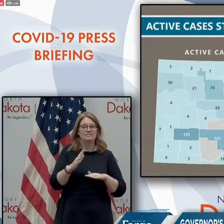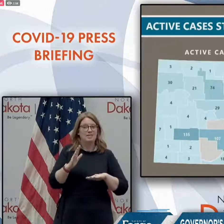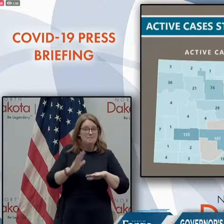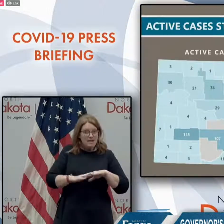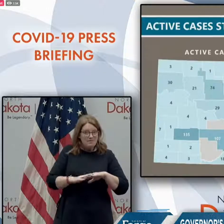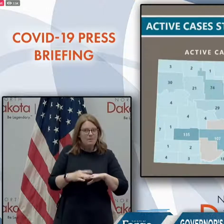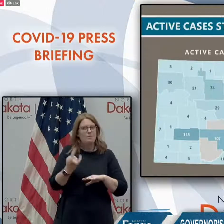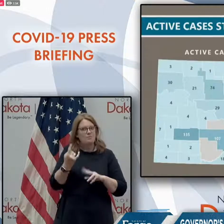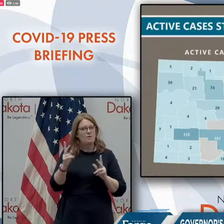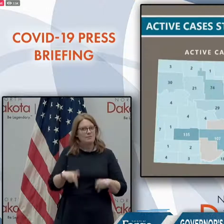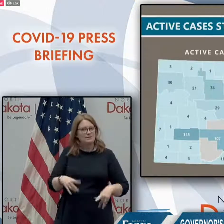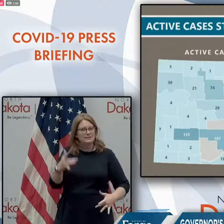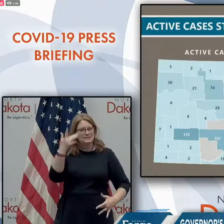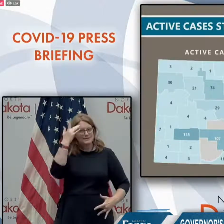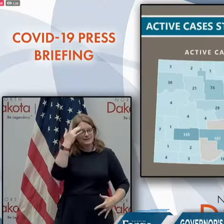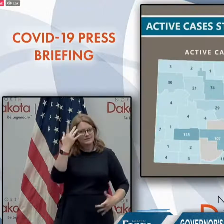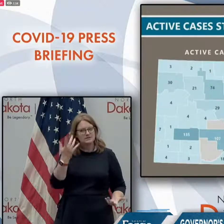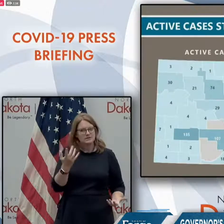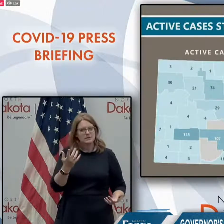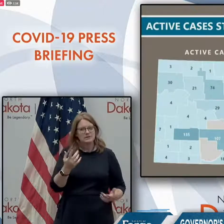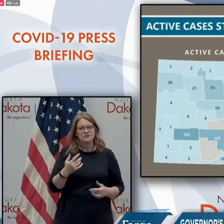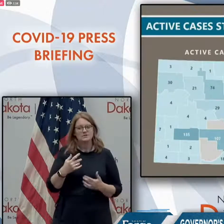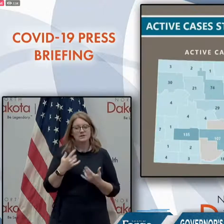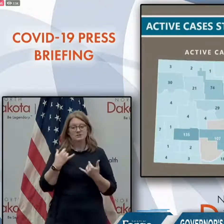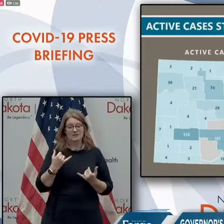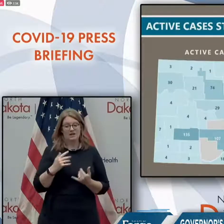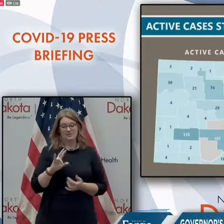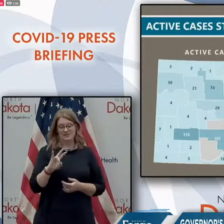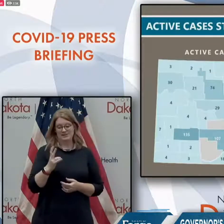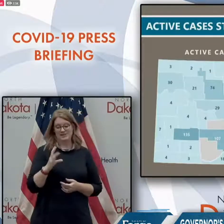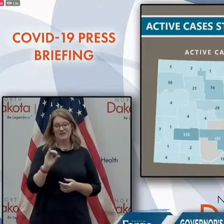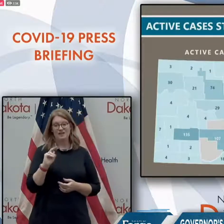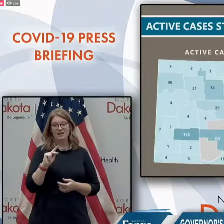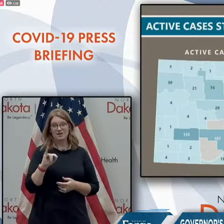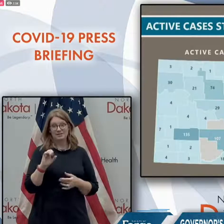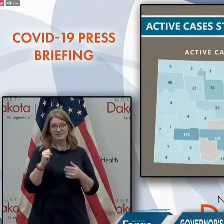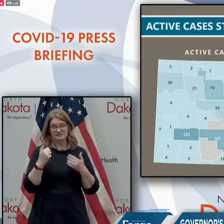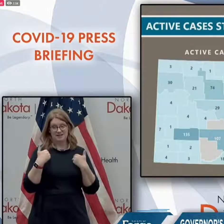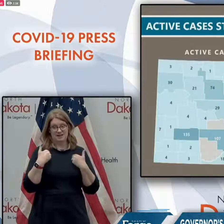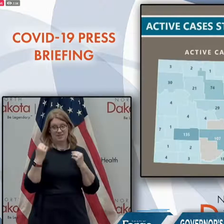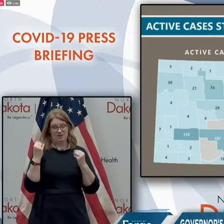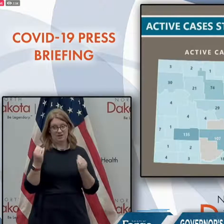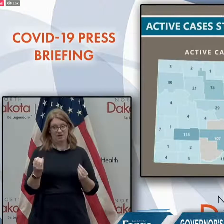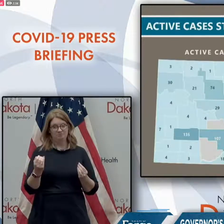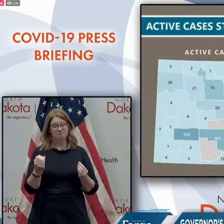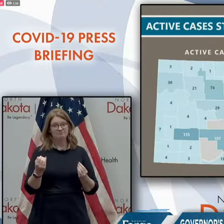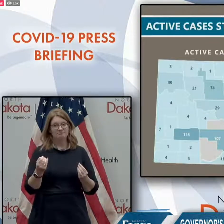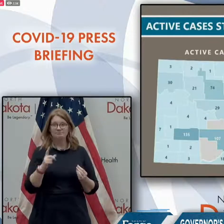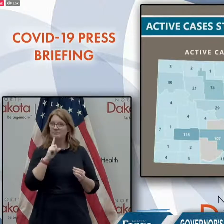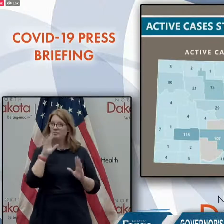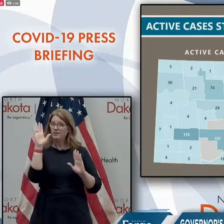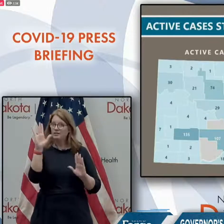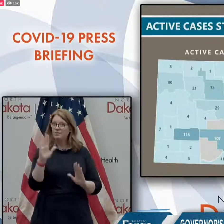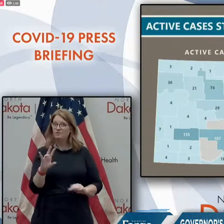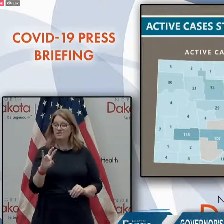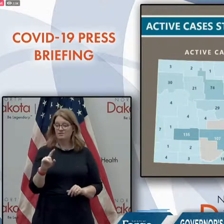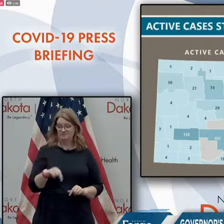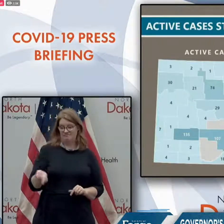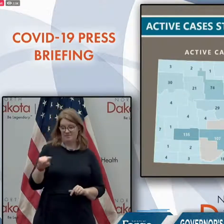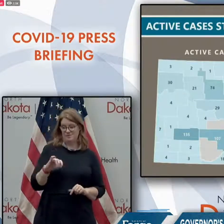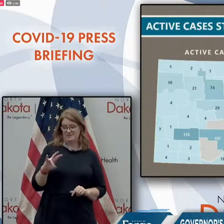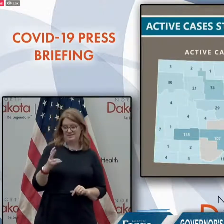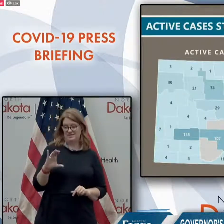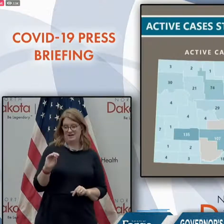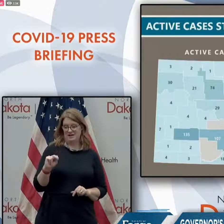but which that does mean we do have 7 counties that have none, which is great for those 7 counties.